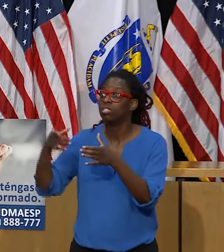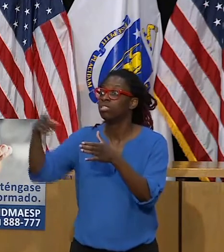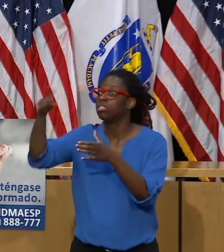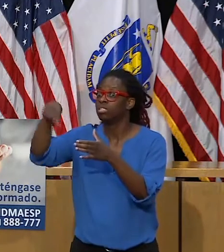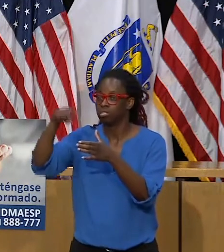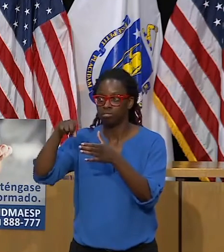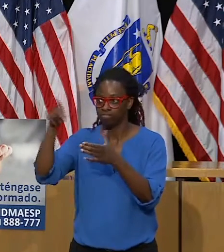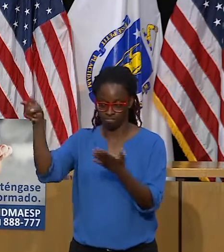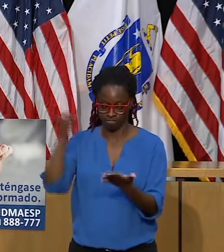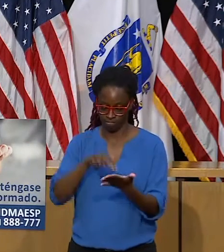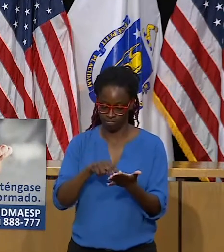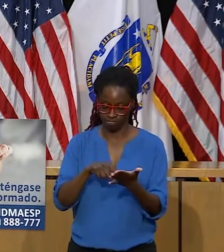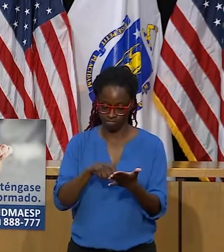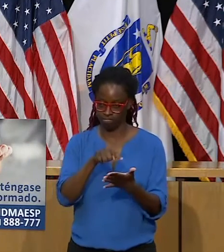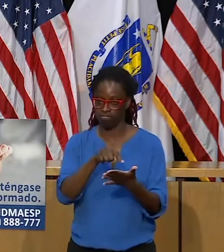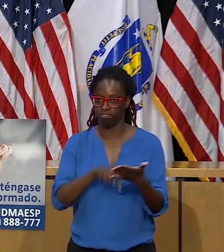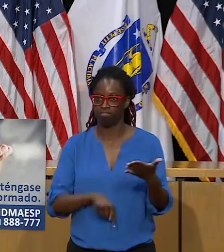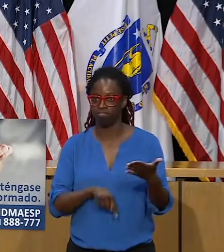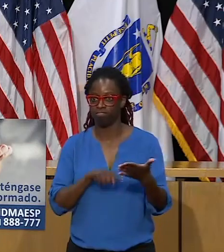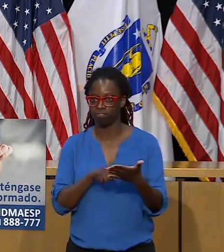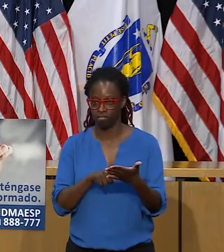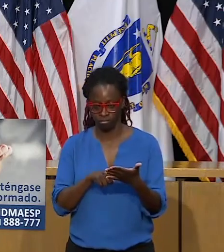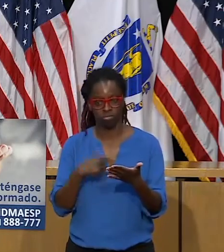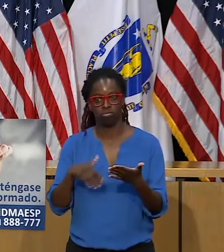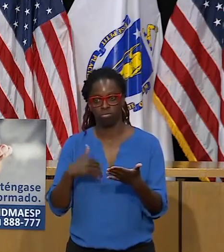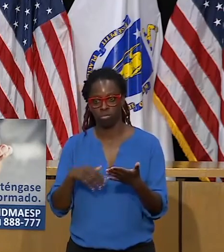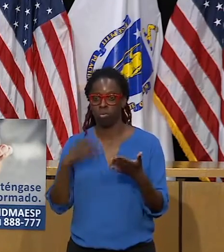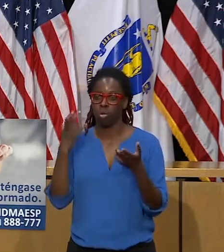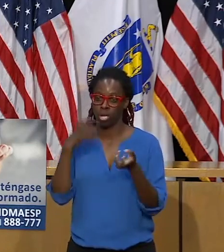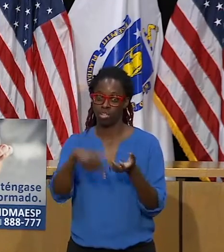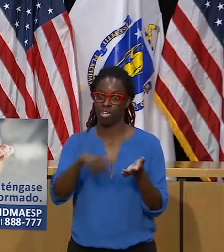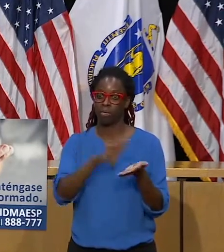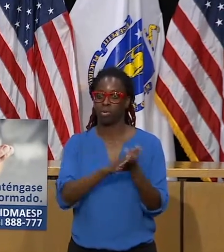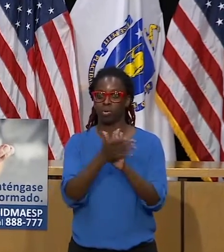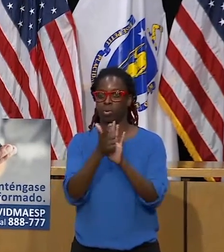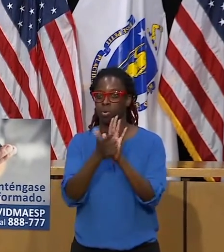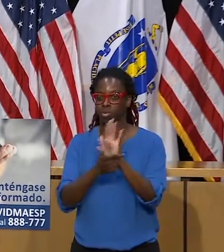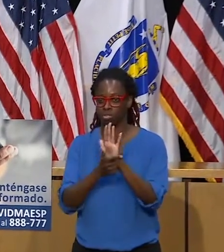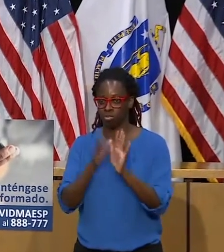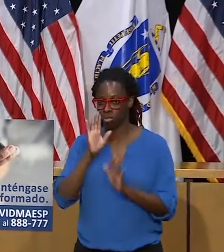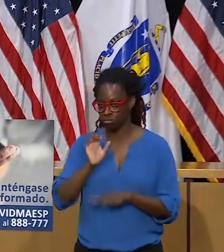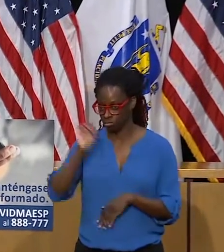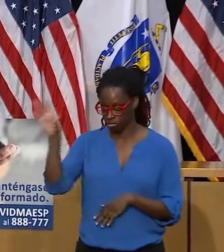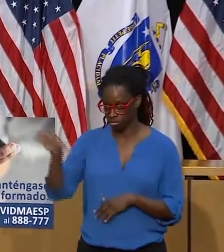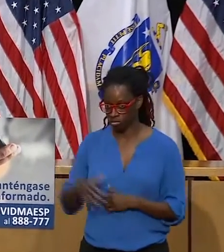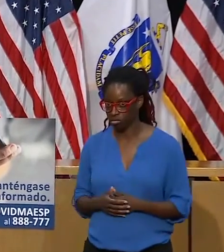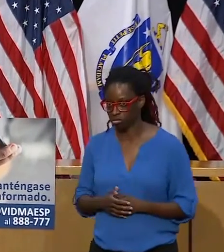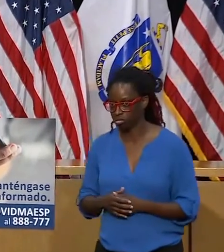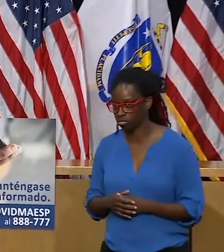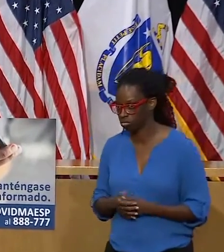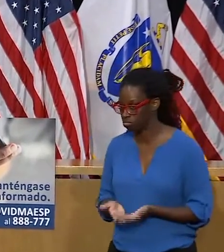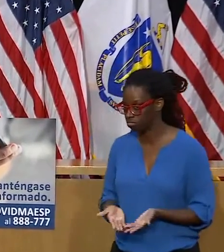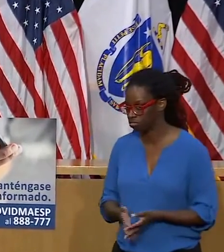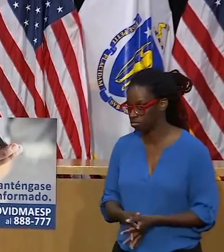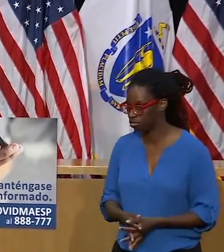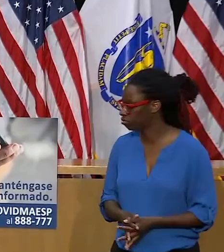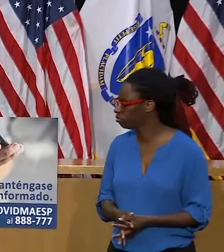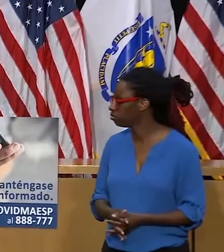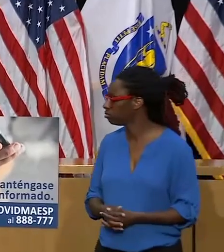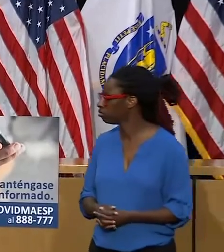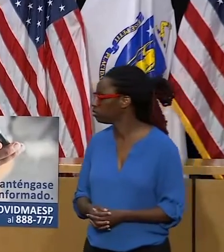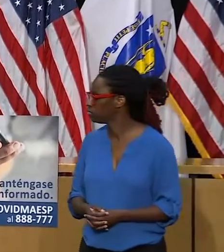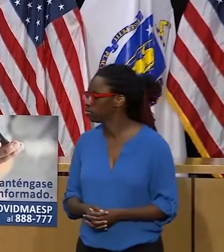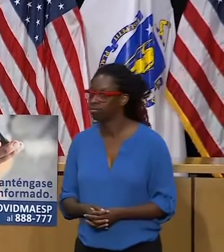state law shortly. Thank you. Governor, quick question on the unemployment scam. We are hearing from a lot of